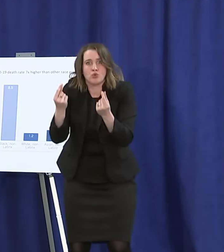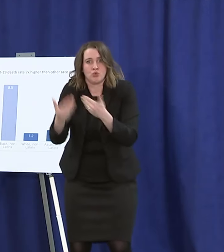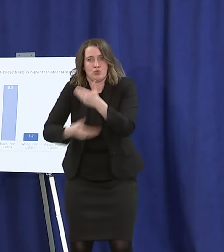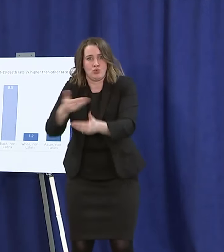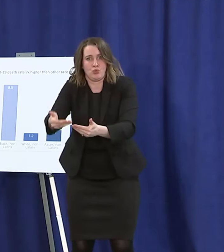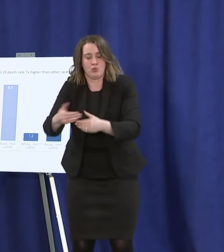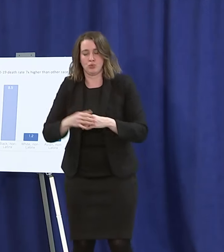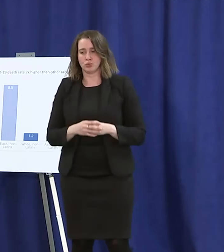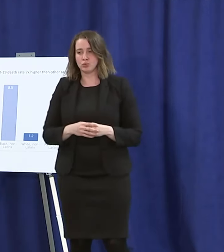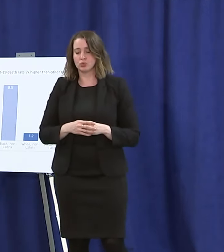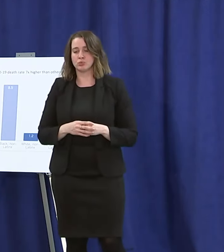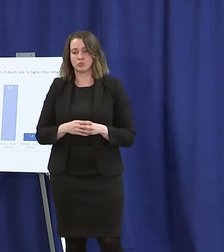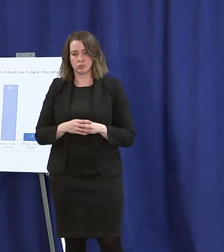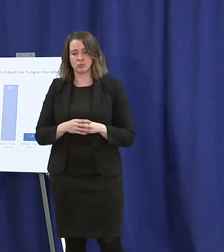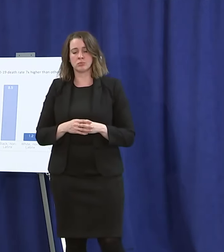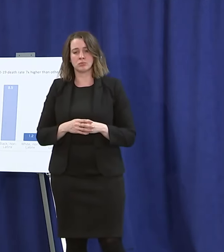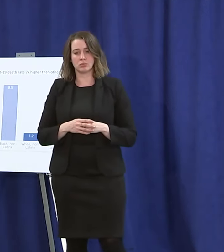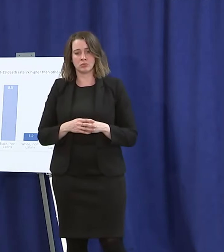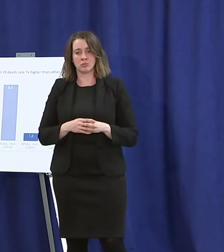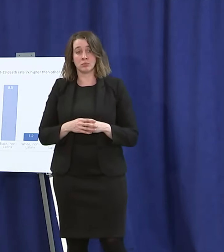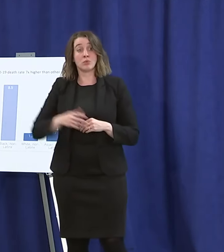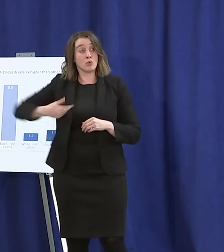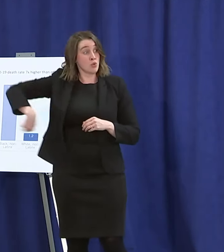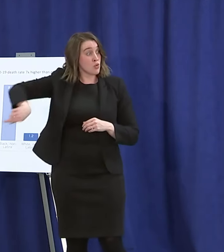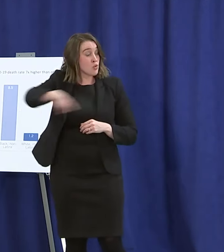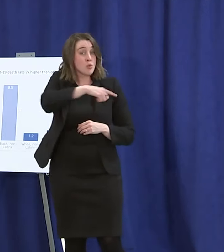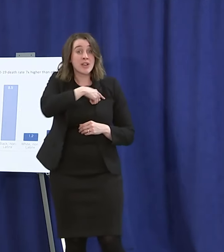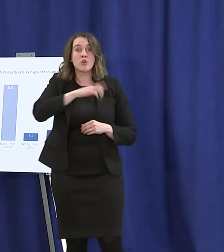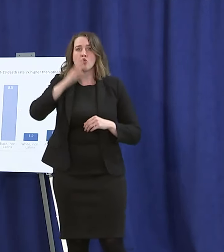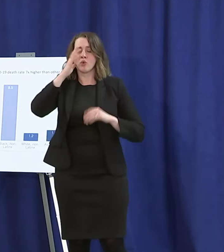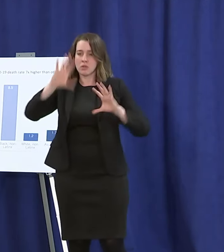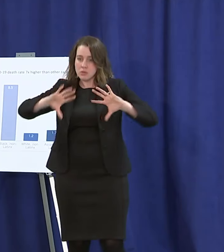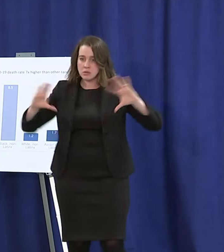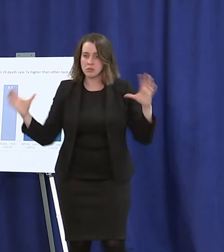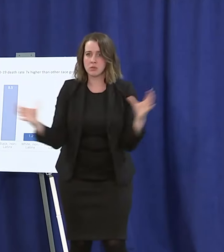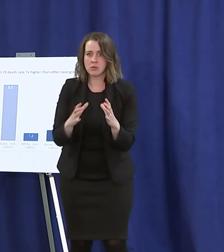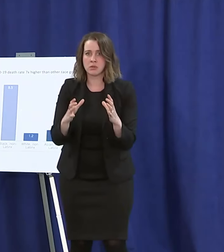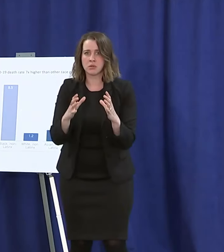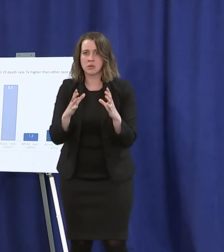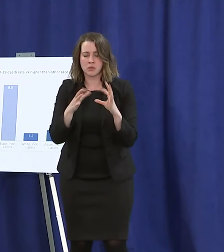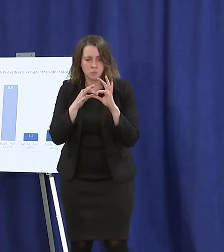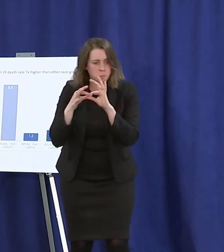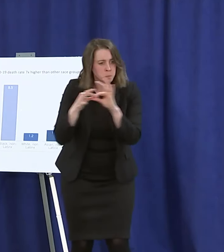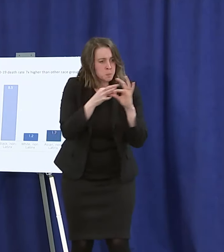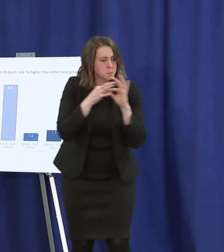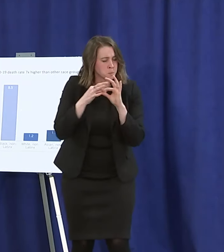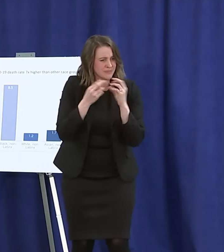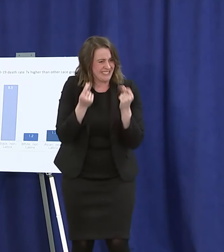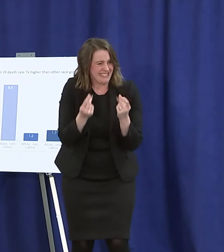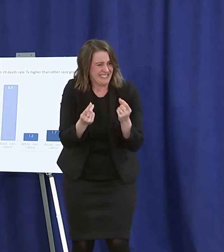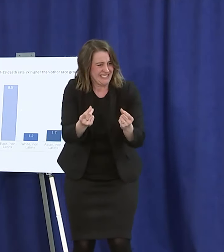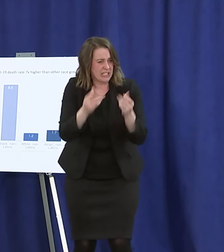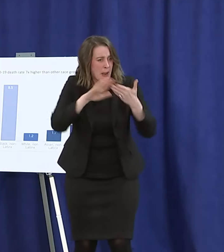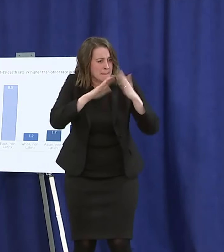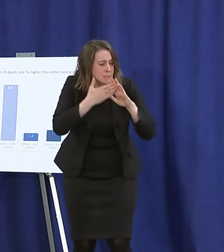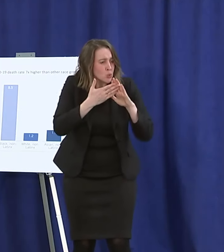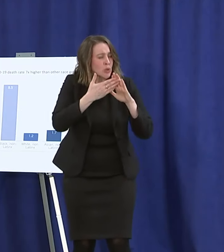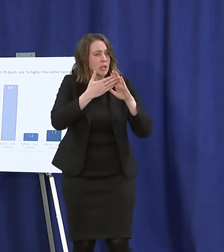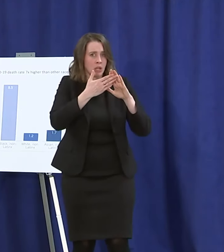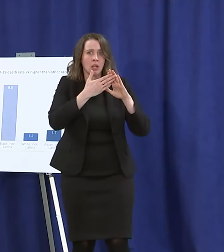We can and we will organize a rapid, coordinated, community-based, and